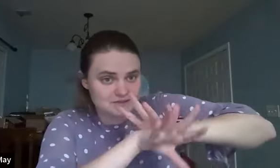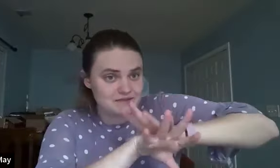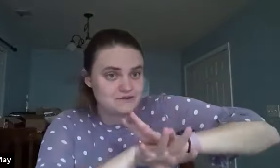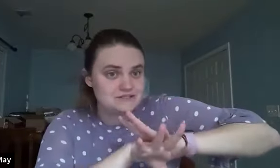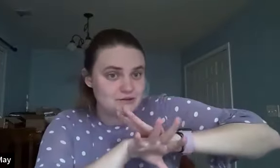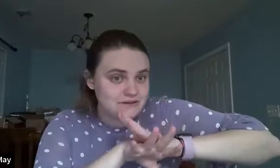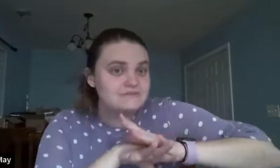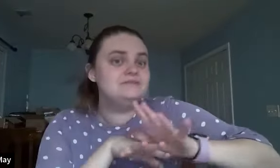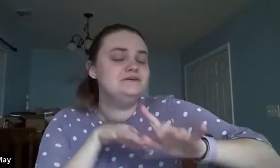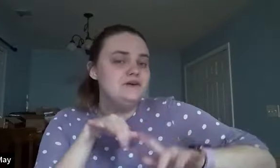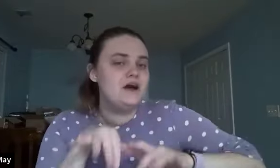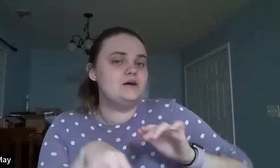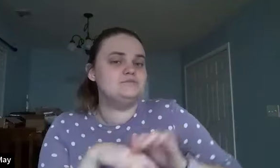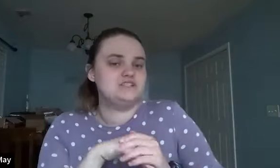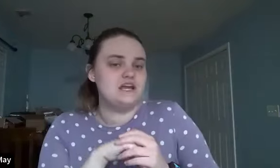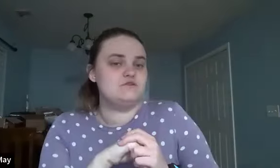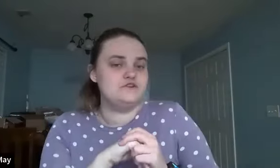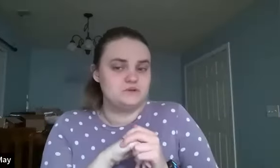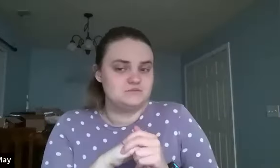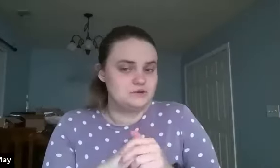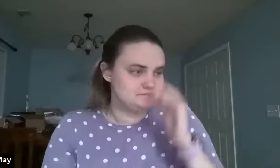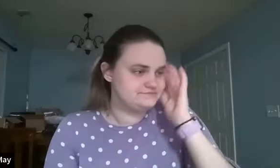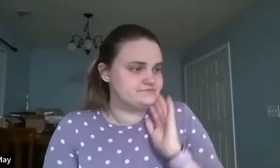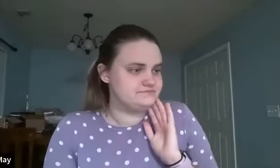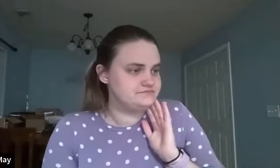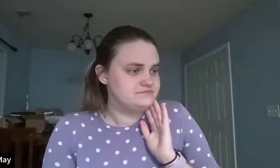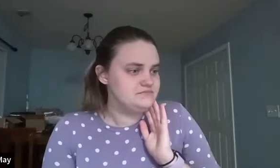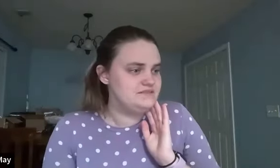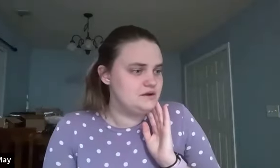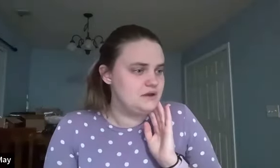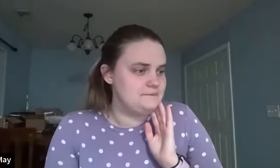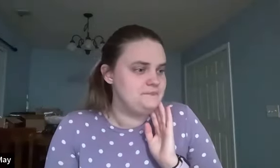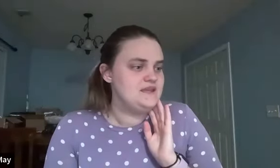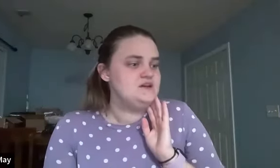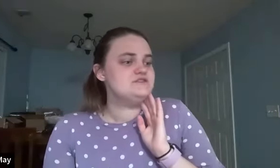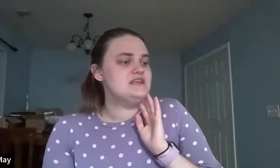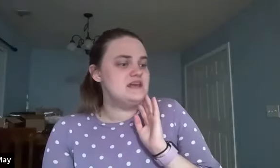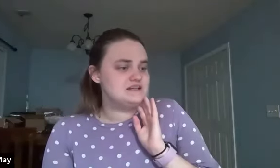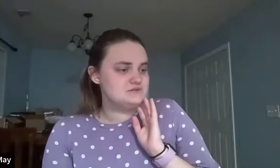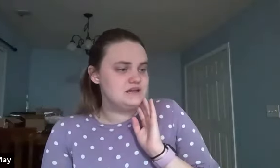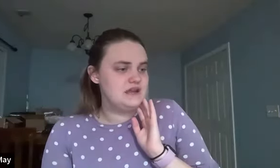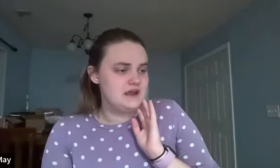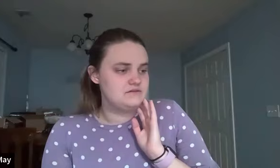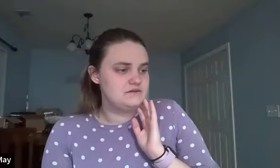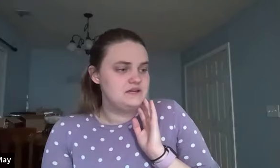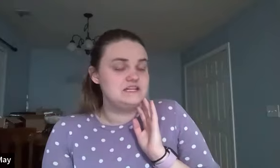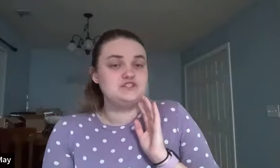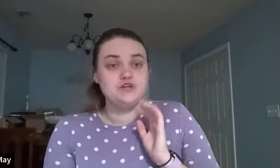say them very slowly, just to kind of review them once more. Okay, so the next one I have is